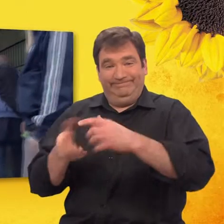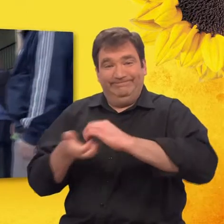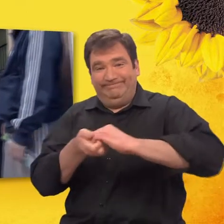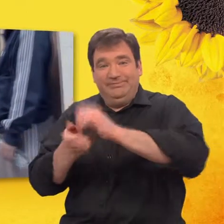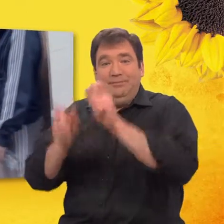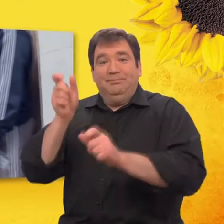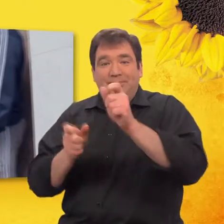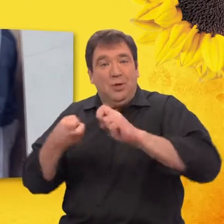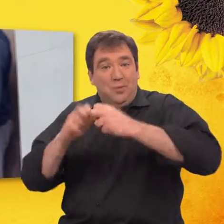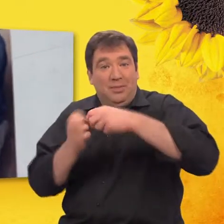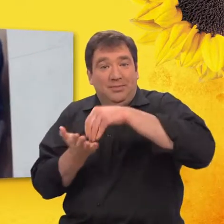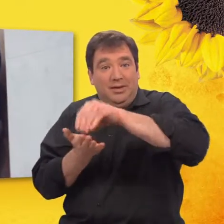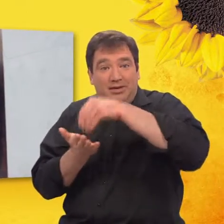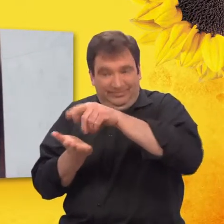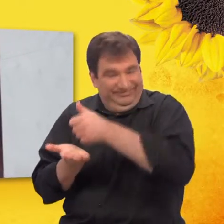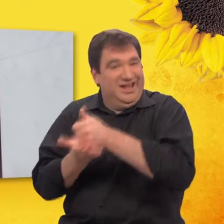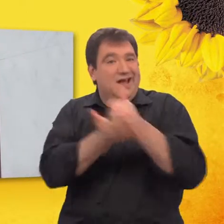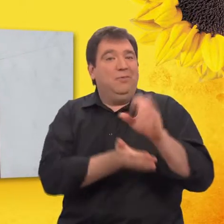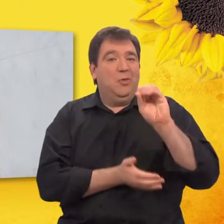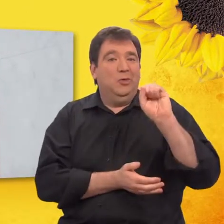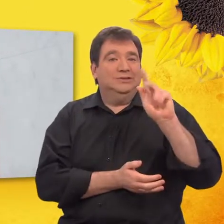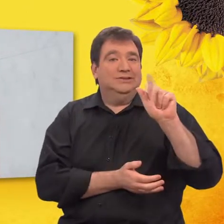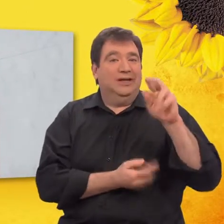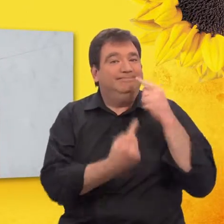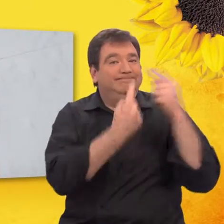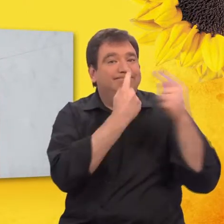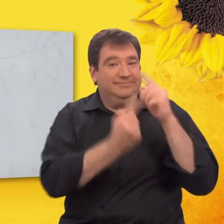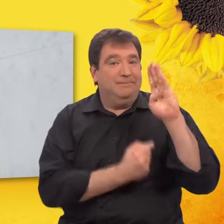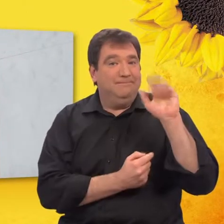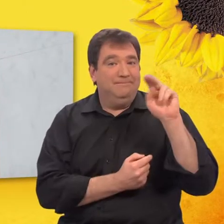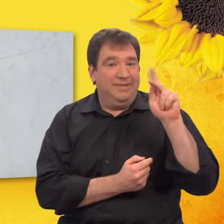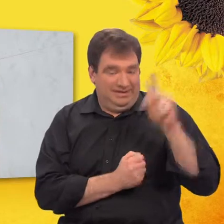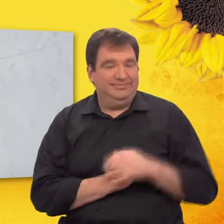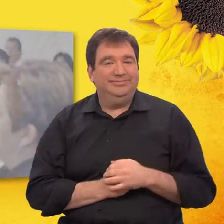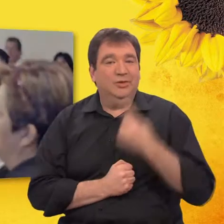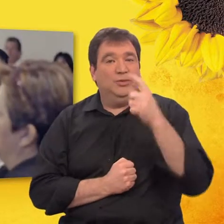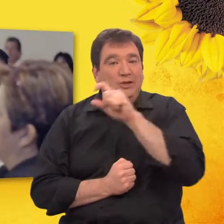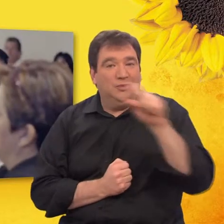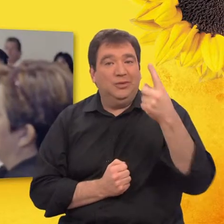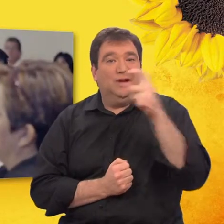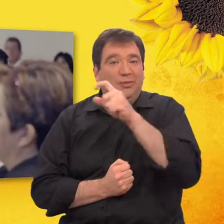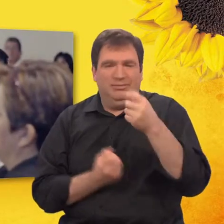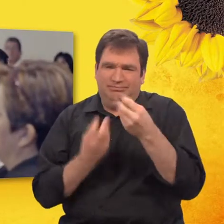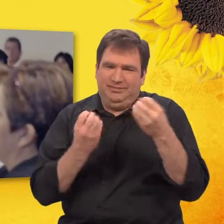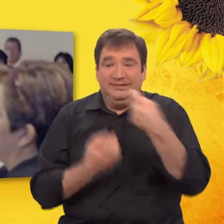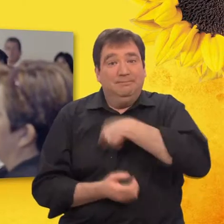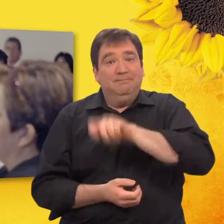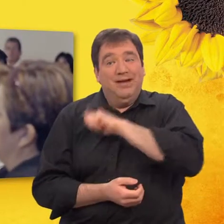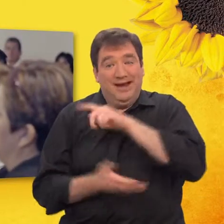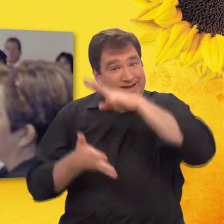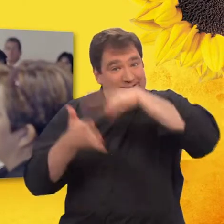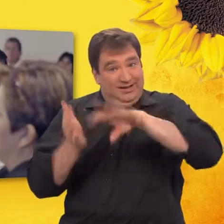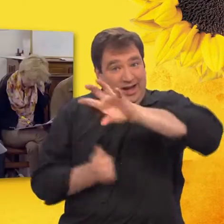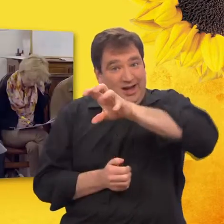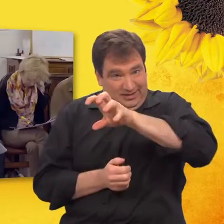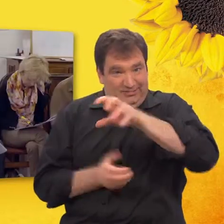The platform of people affected by mortgages helped Oscar through all the process of negotiation with the bank. Every Friday, dozens